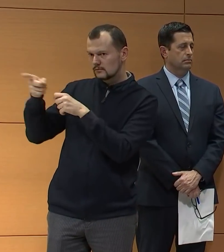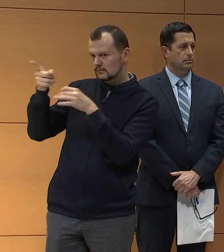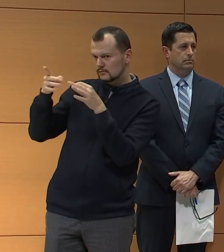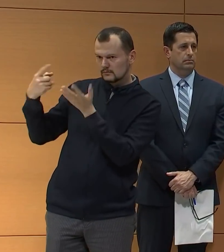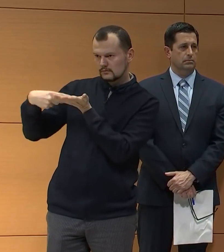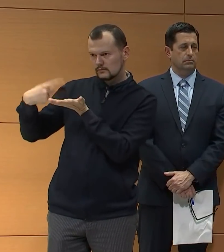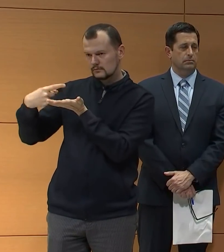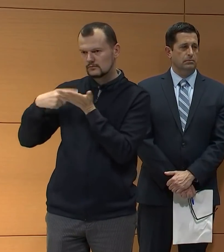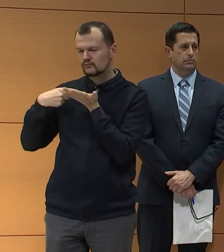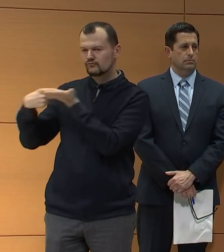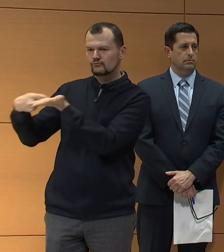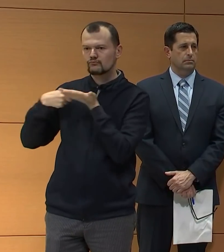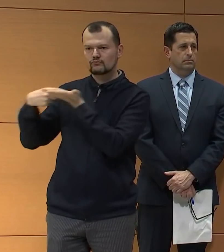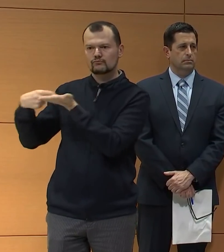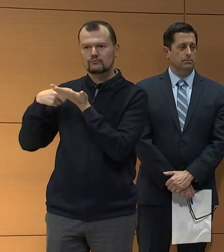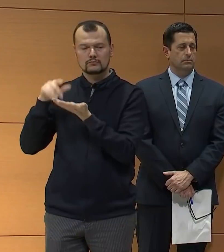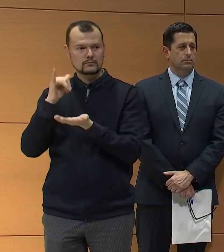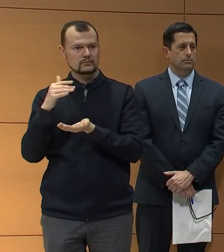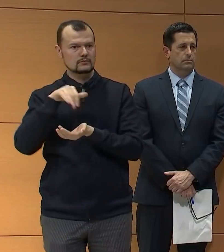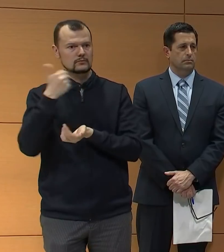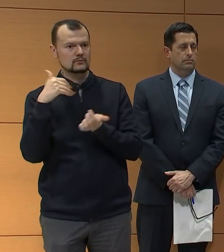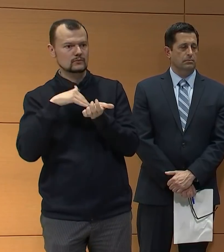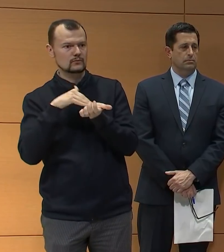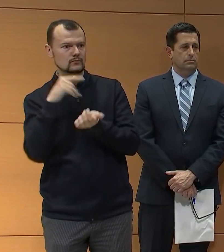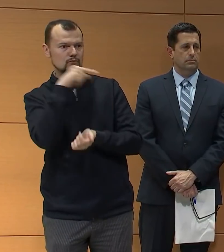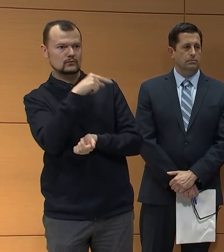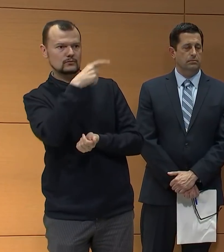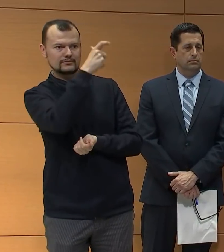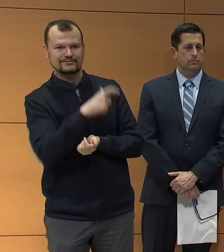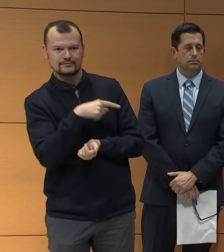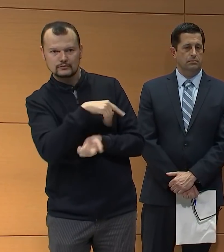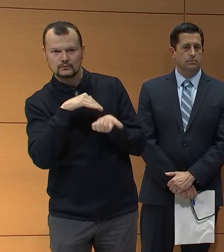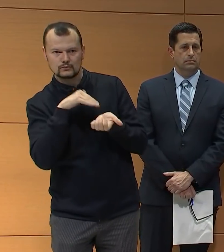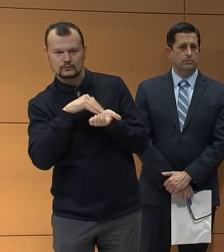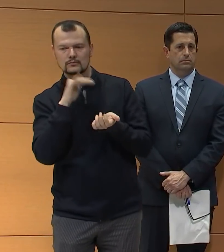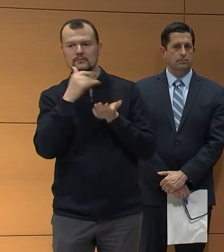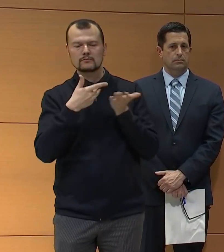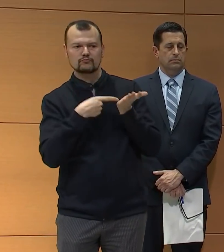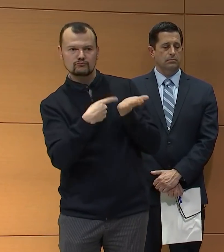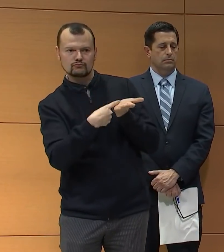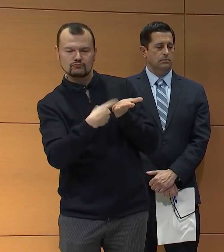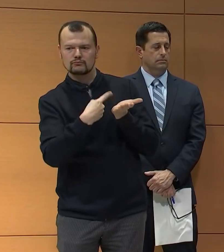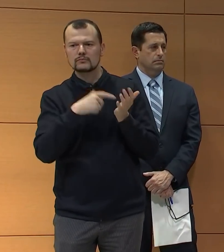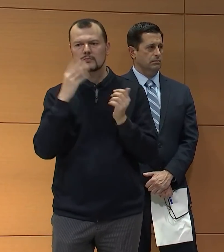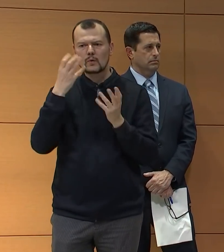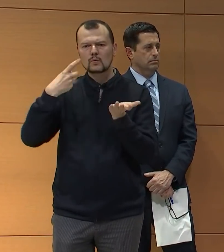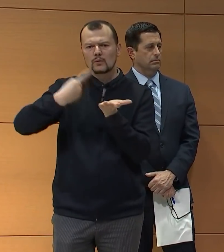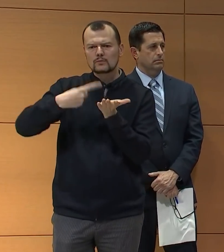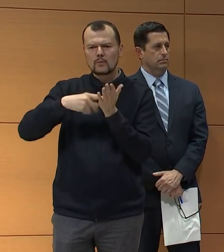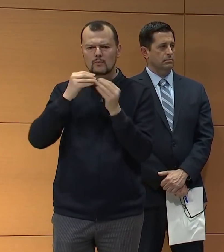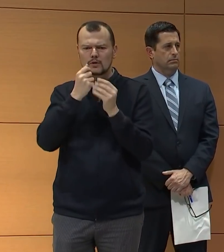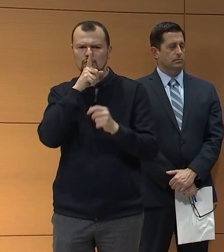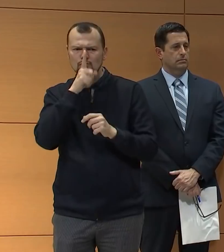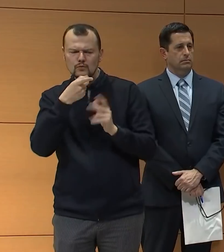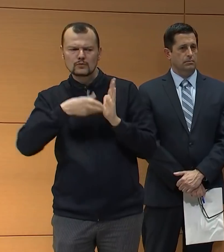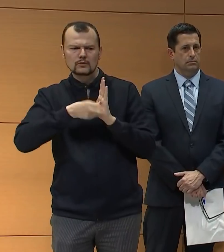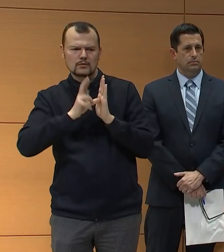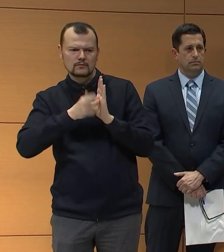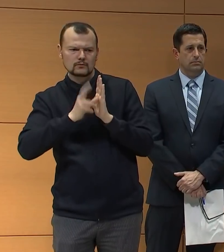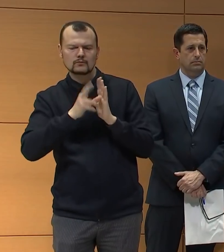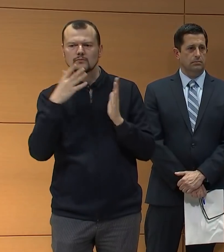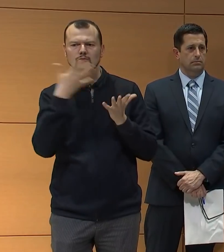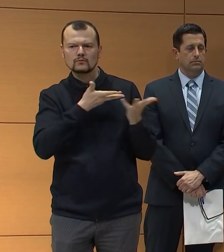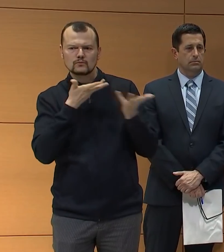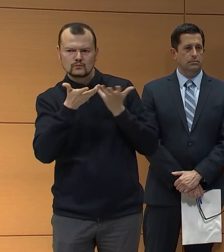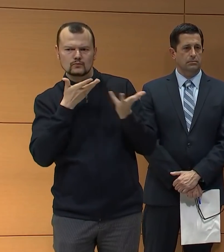and her team this morning, and we are continuing to work with them and following a tiered approach to make our decisions.